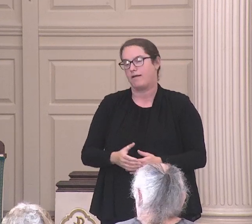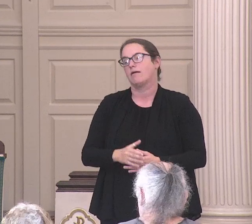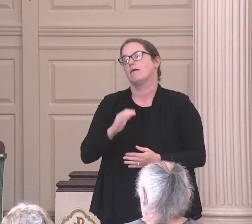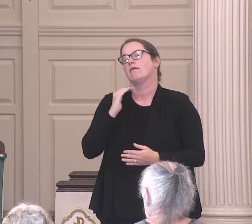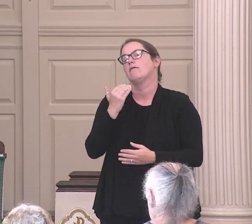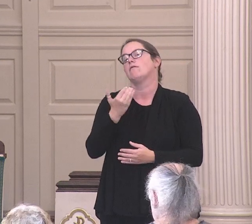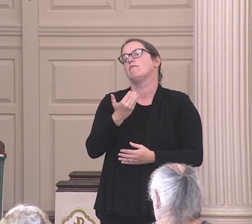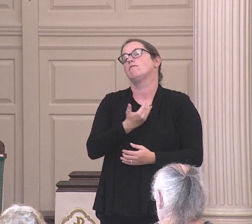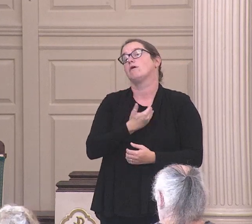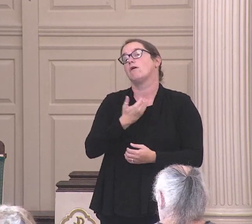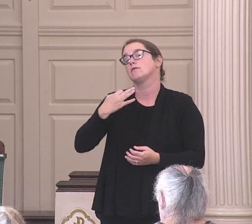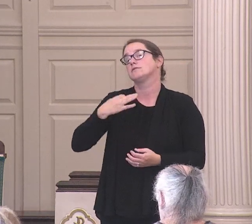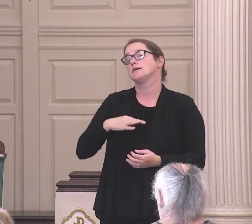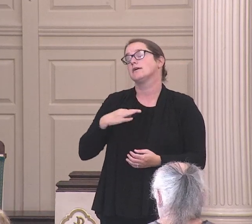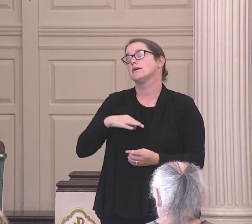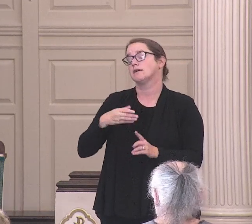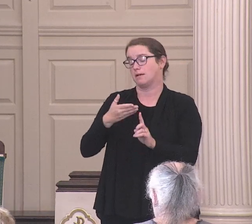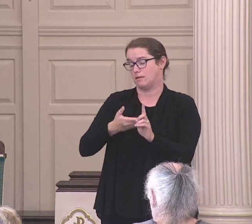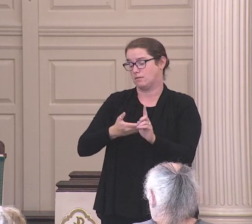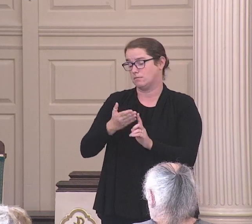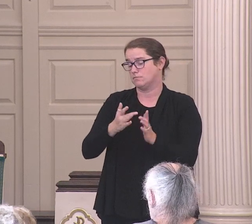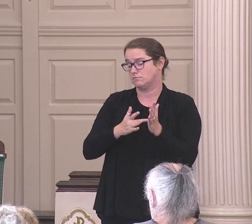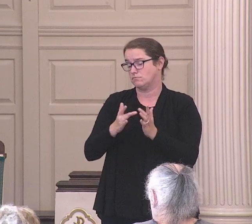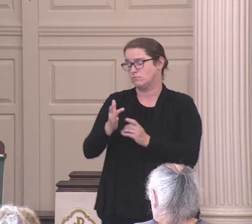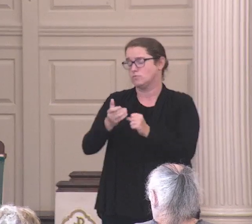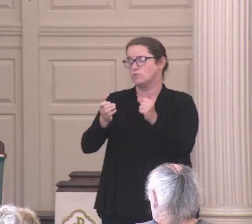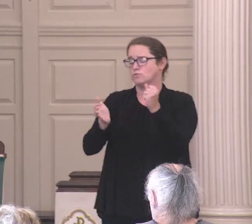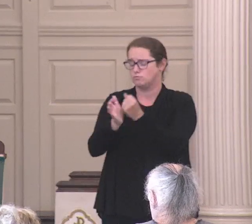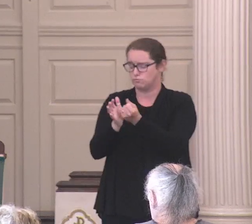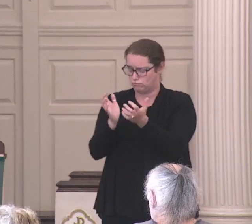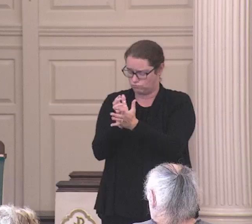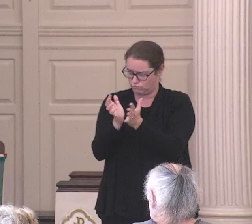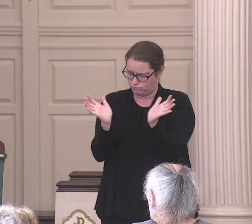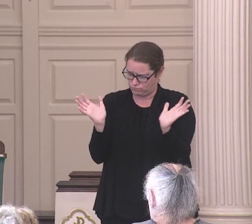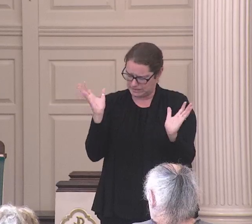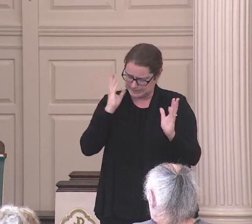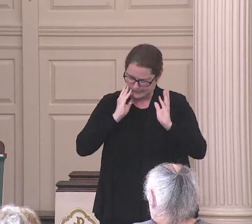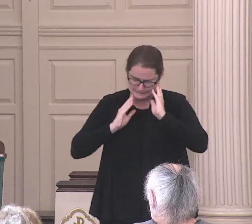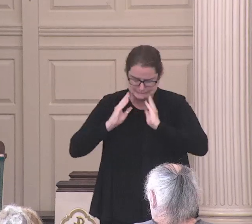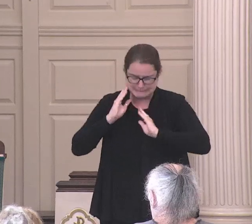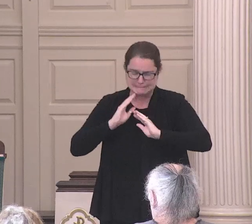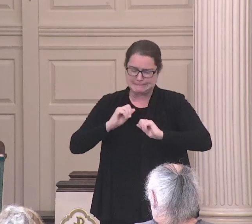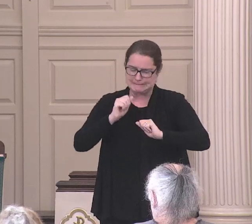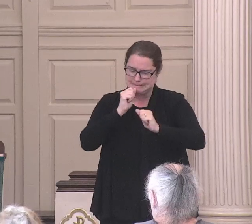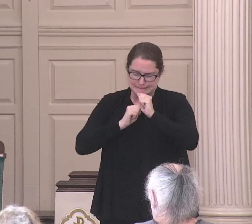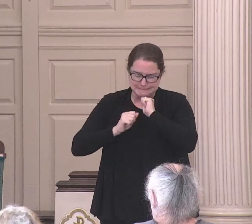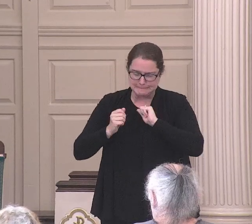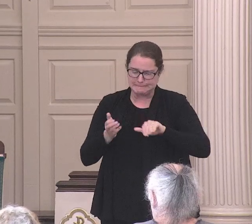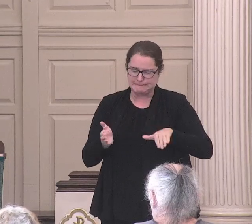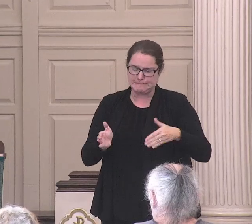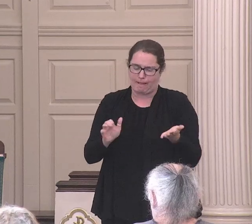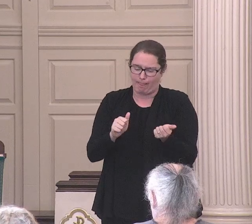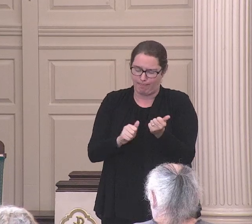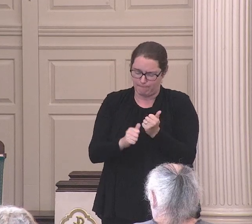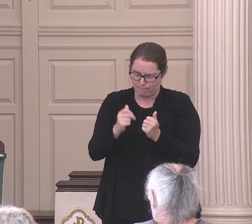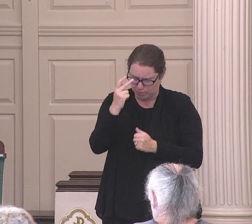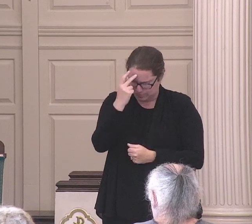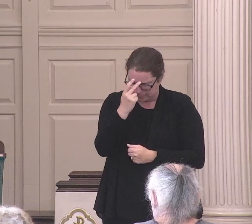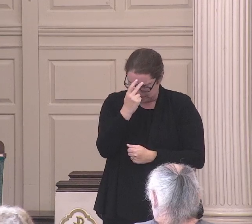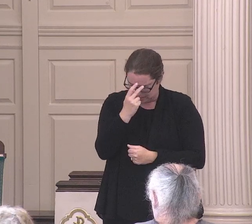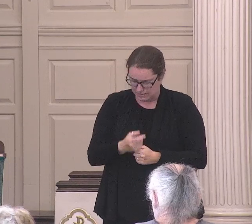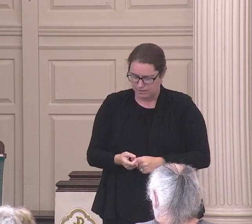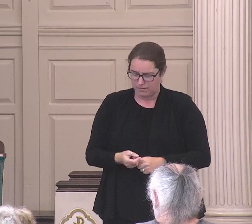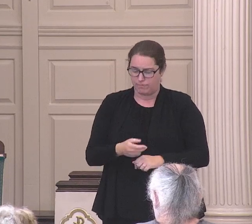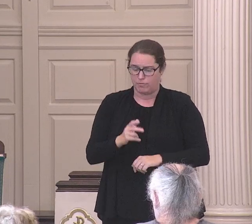man. For our sake was crucified under Pontius Pilate. He suffered death and was buried, and rose again